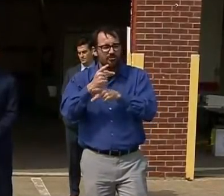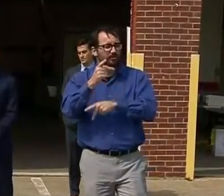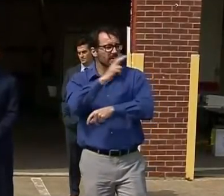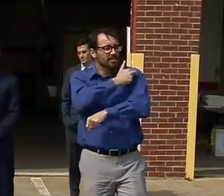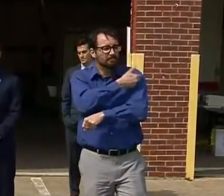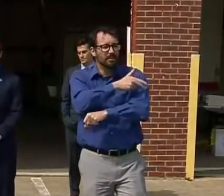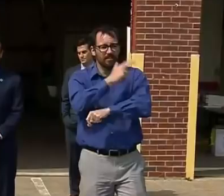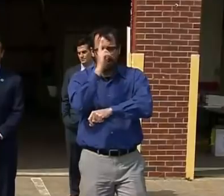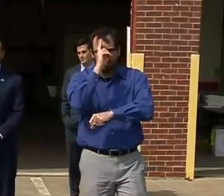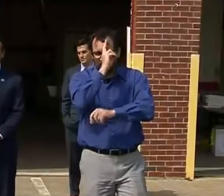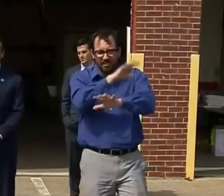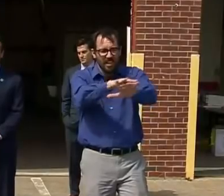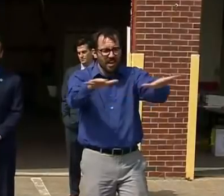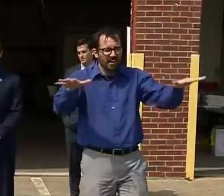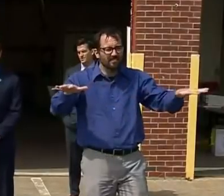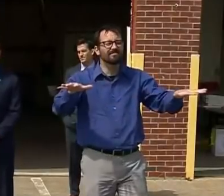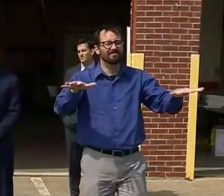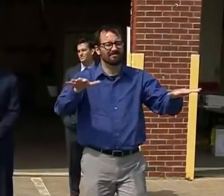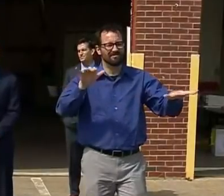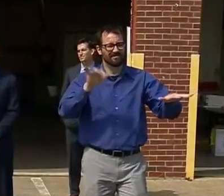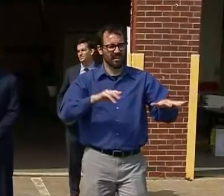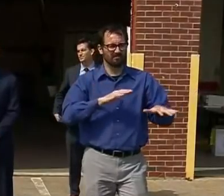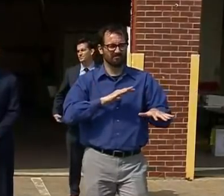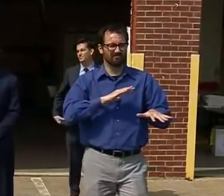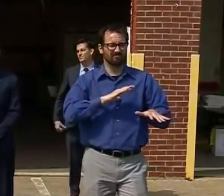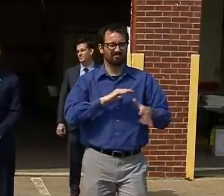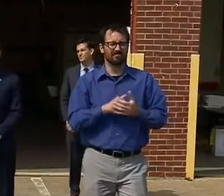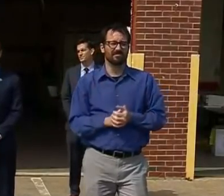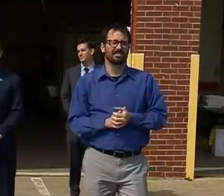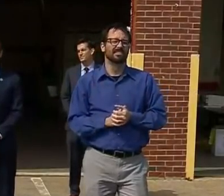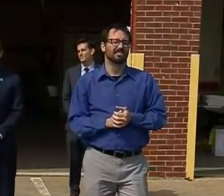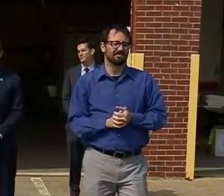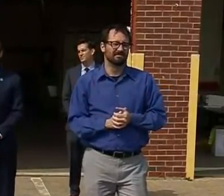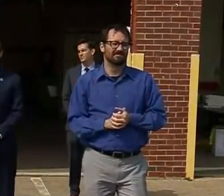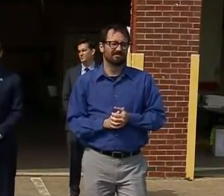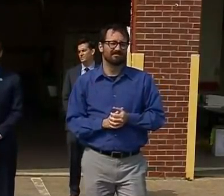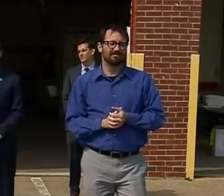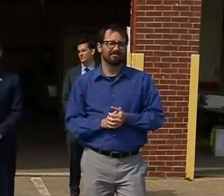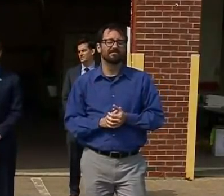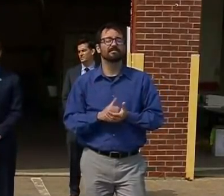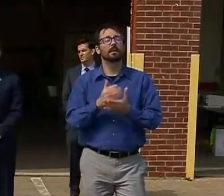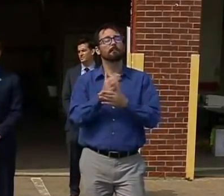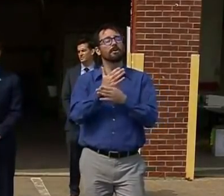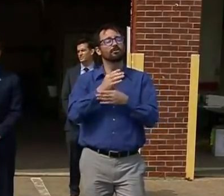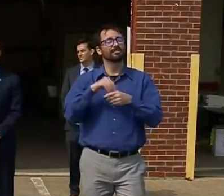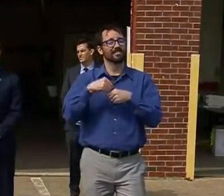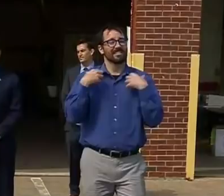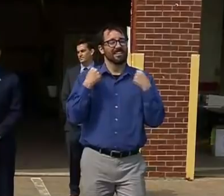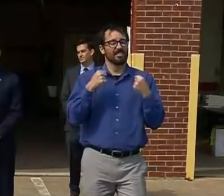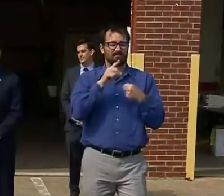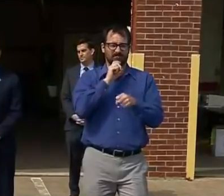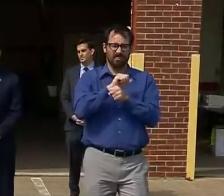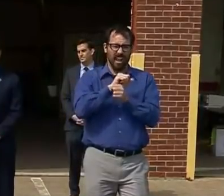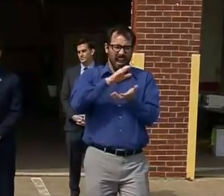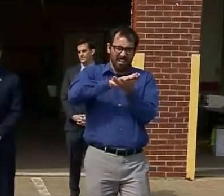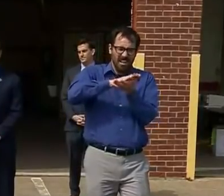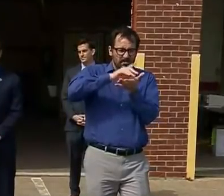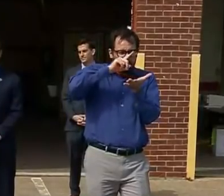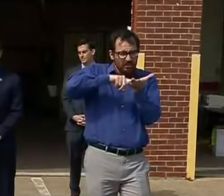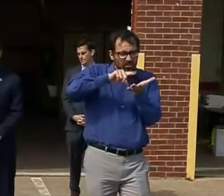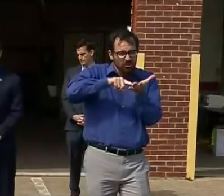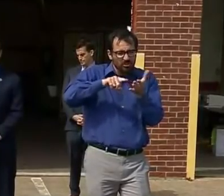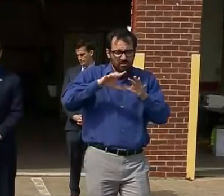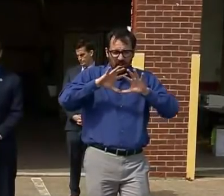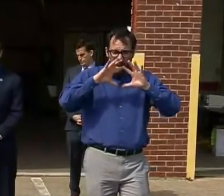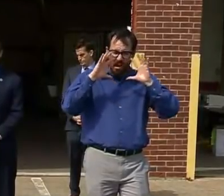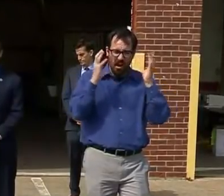center in America. We have over 6,000 Harvard faculty who carry out about $2 billion a year in research. Another priority for